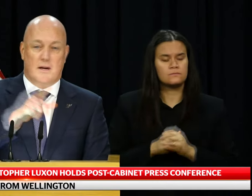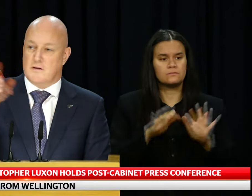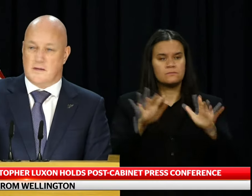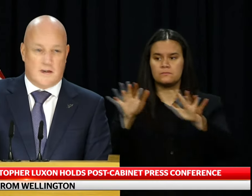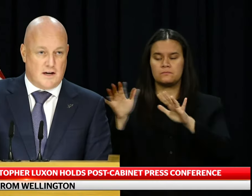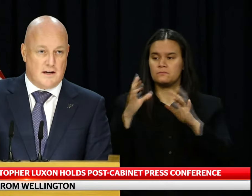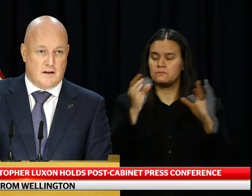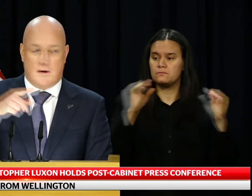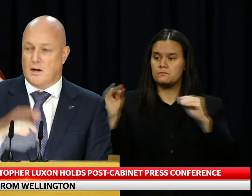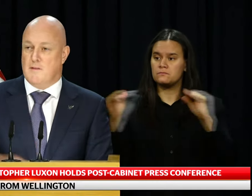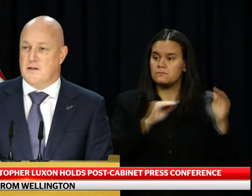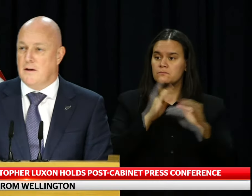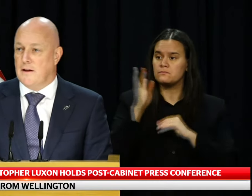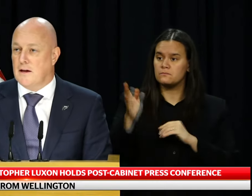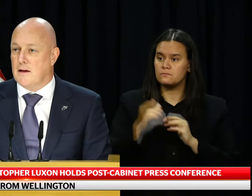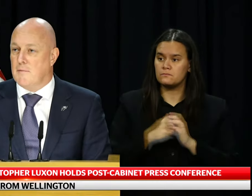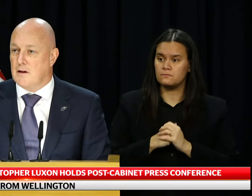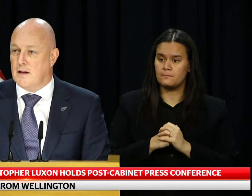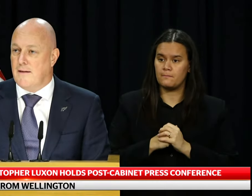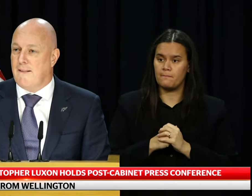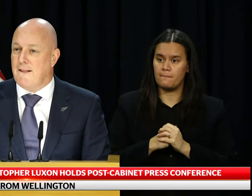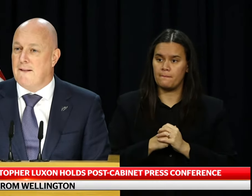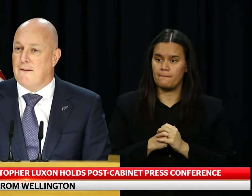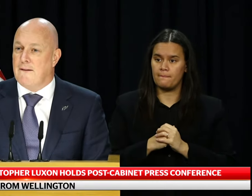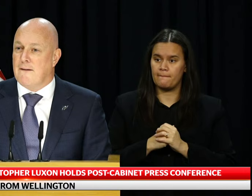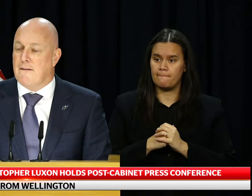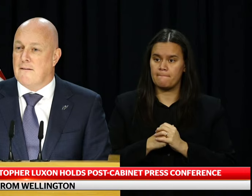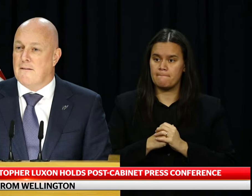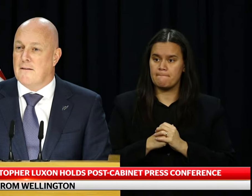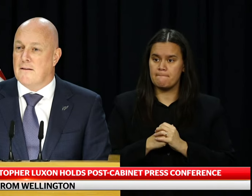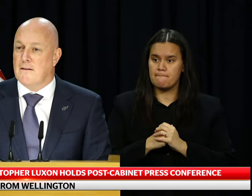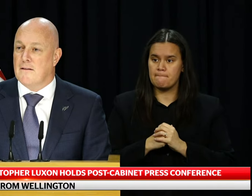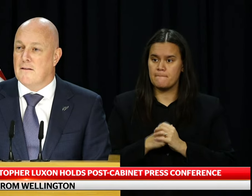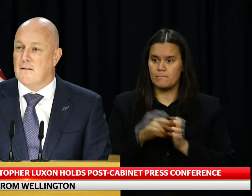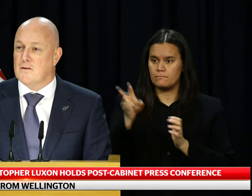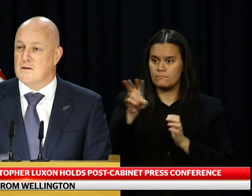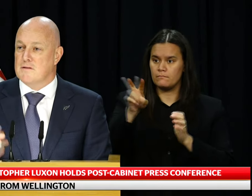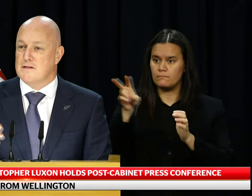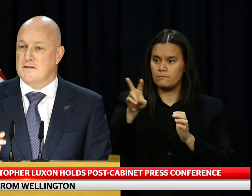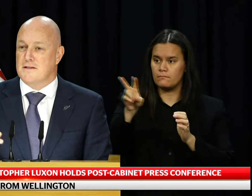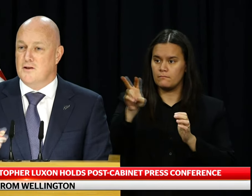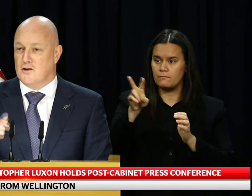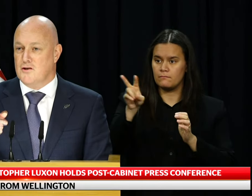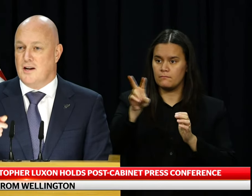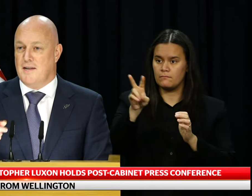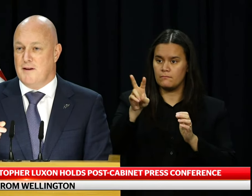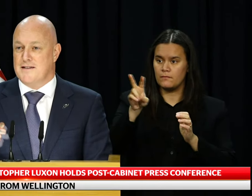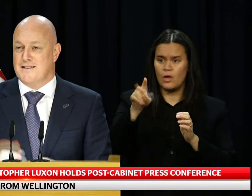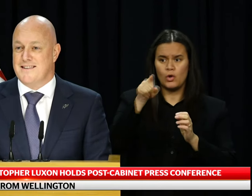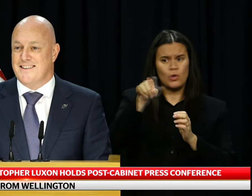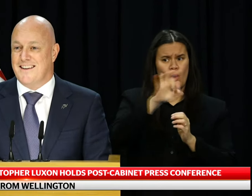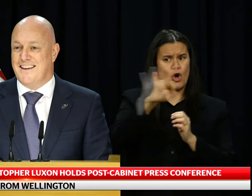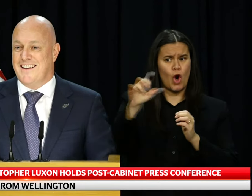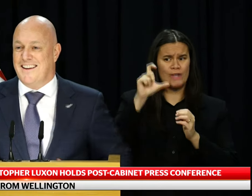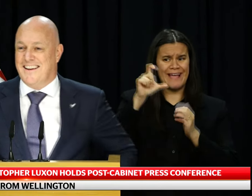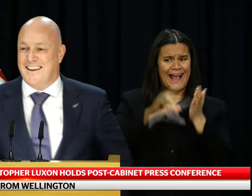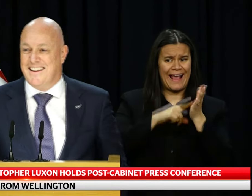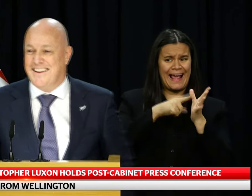Sorry, Amelia, I'll just go to Claire. I'll come back to you. Can you commit to the same? Well, Thomas, no? you're not clear, mate.